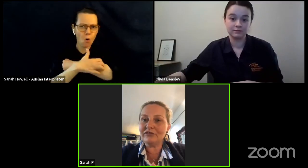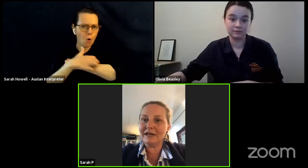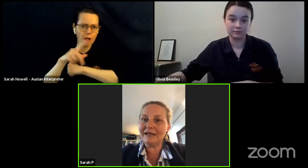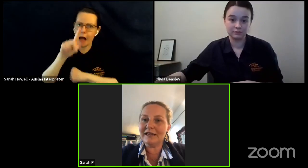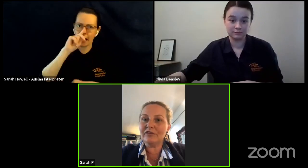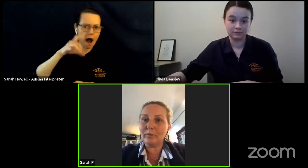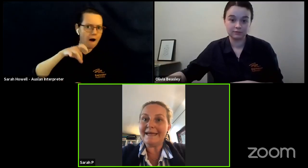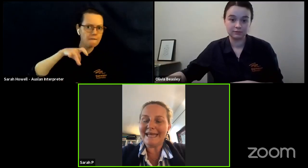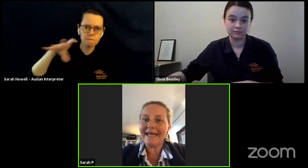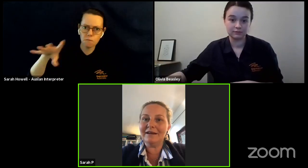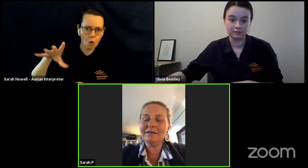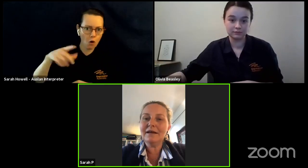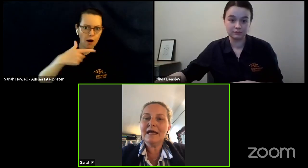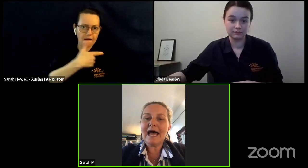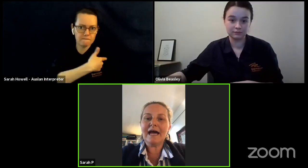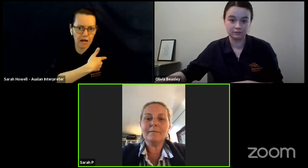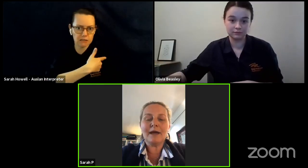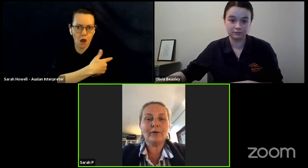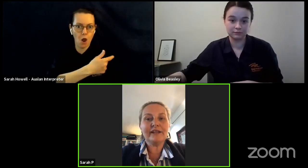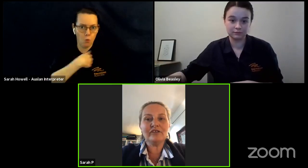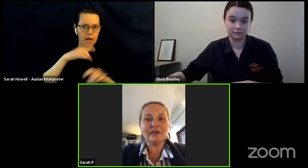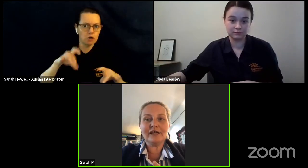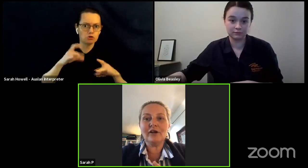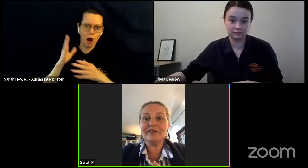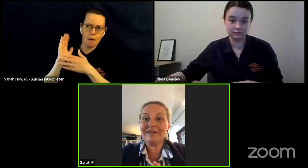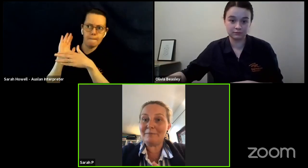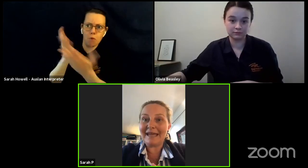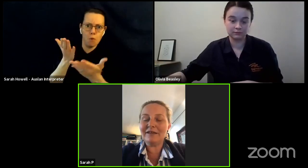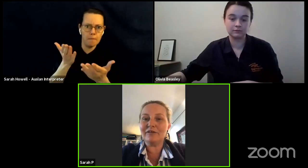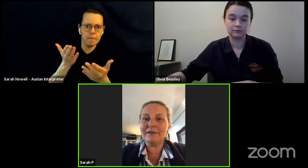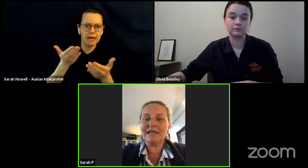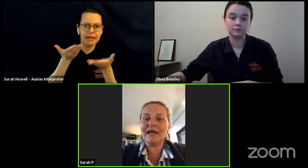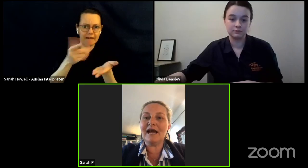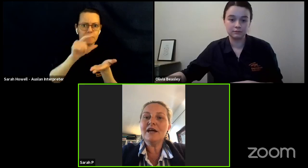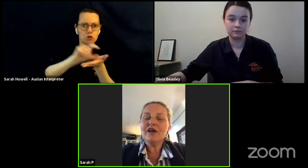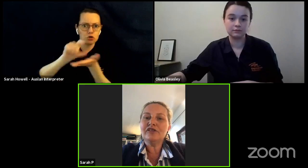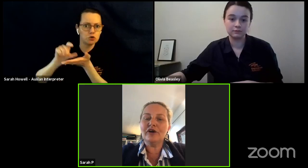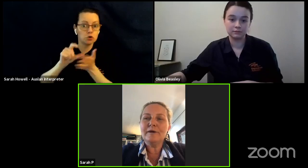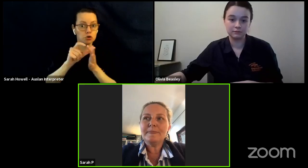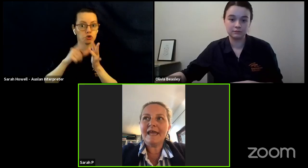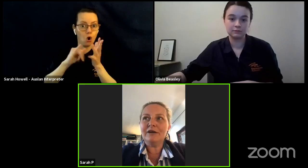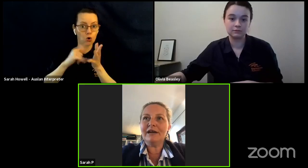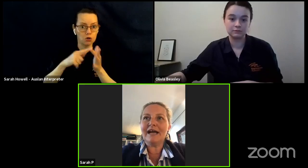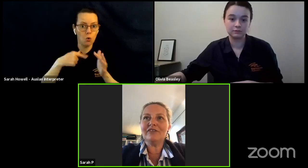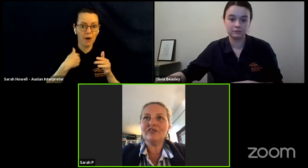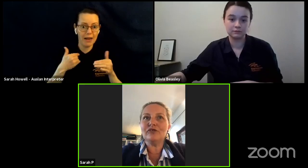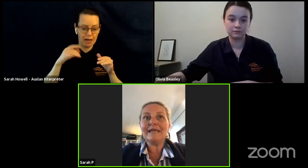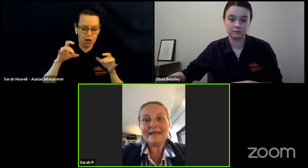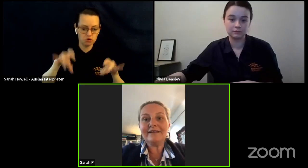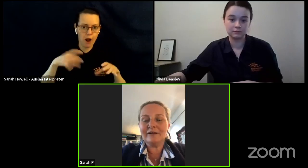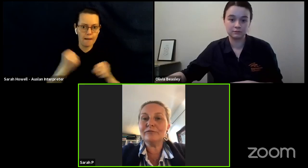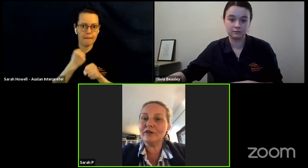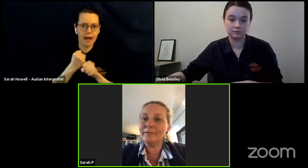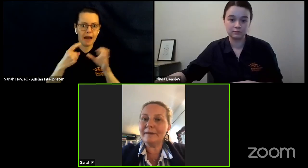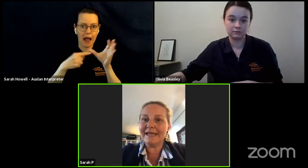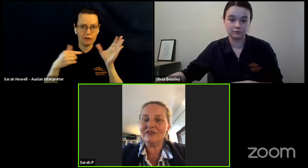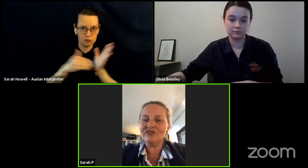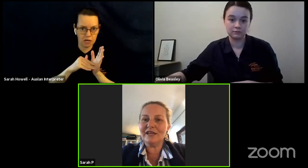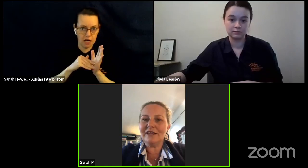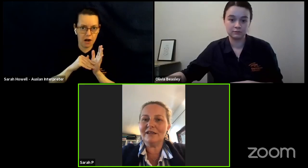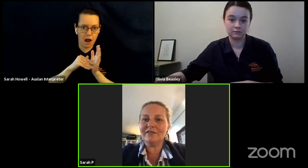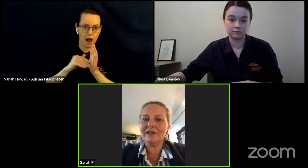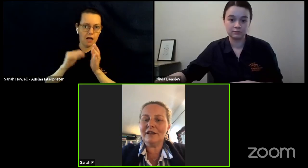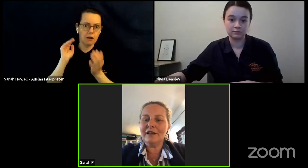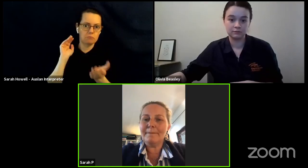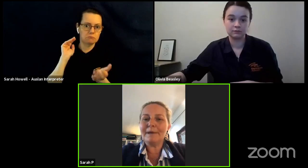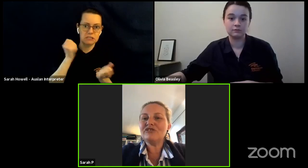them as readily as we can, and we can certainly obviously make them here. So in regards to getting them to